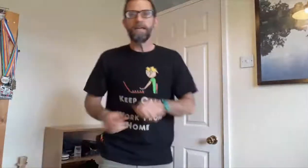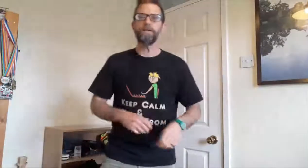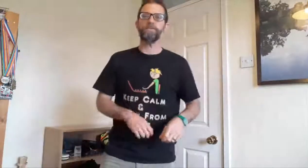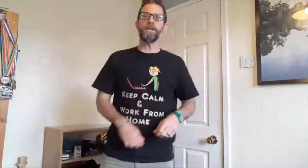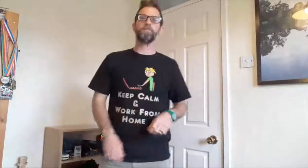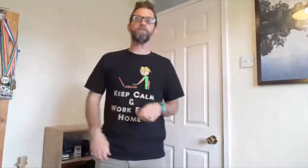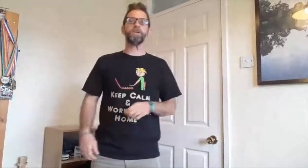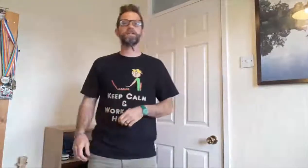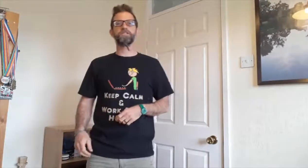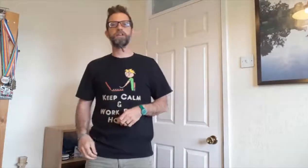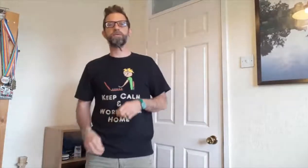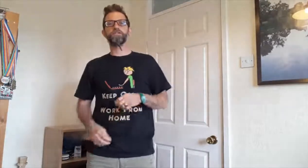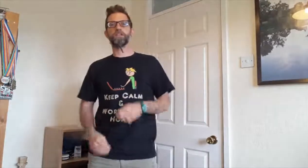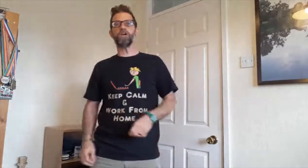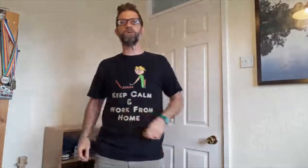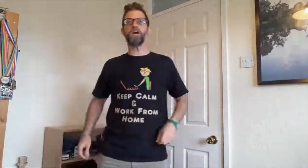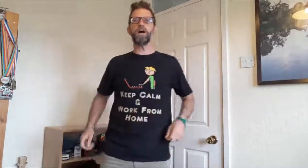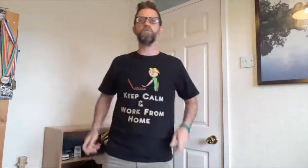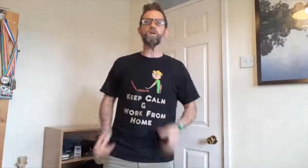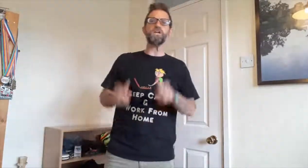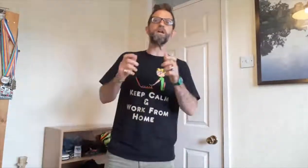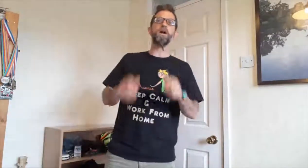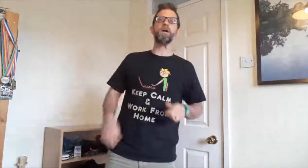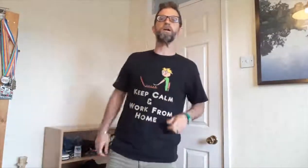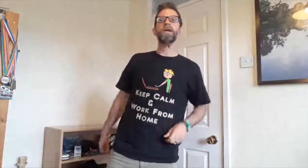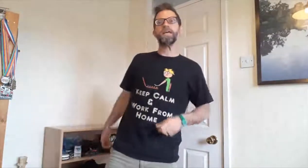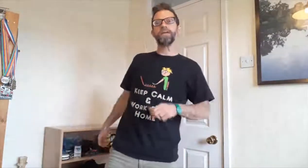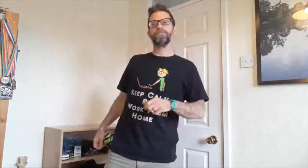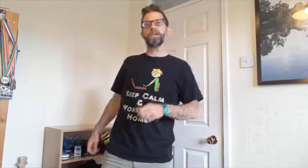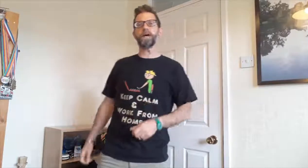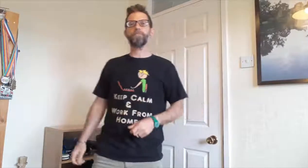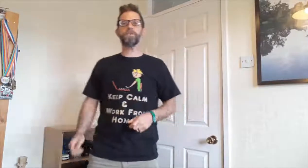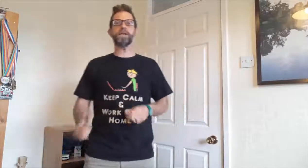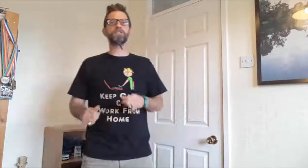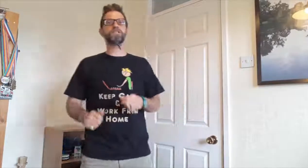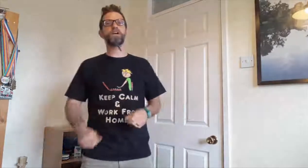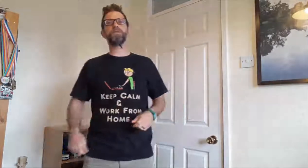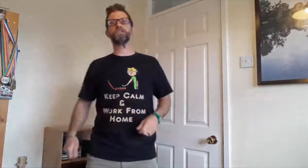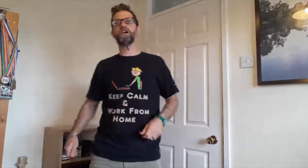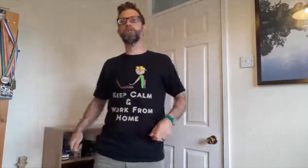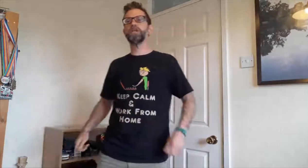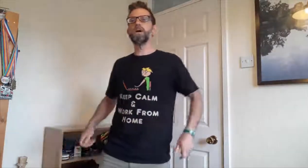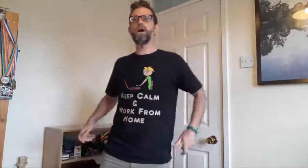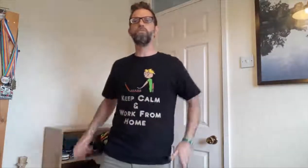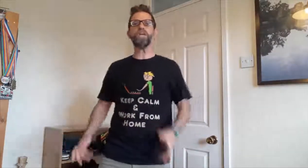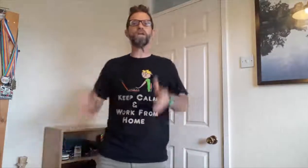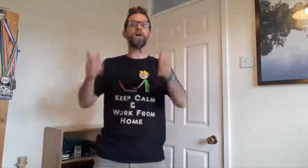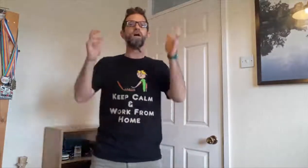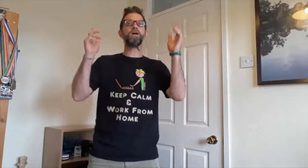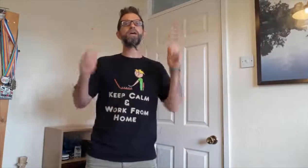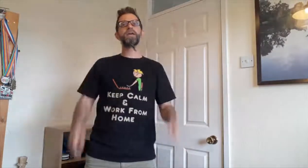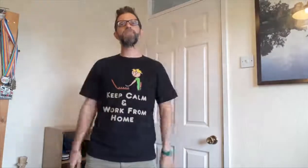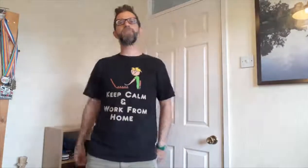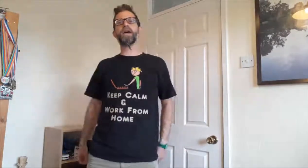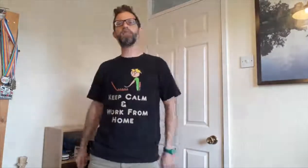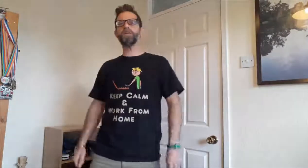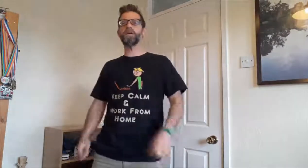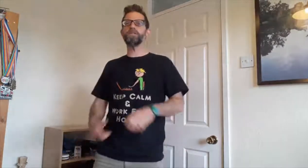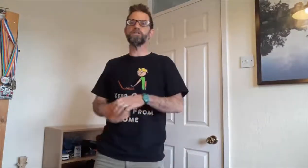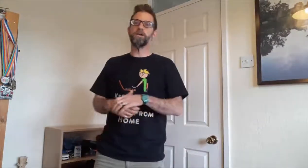you're happy and you know it, shout we are. We are. If you're happy and you know it, shout we are. We are. If you're happy and you know